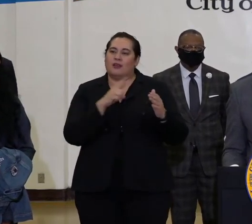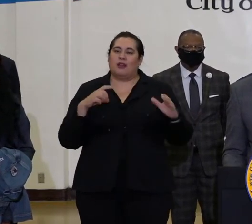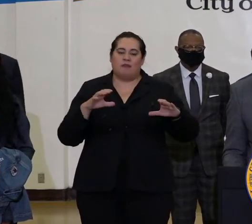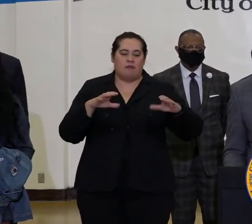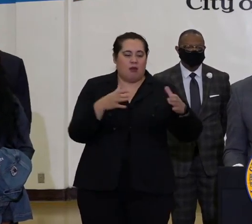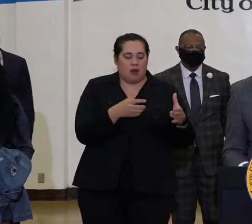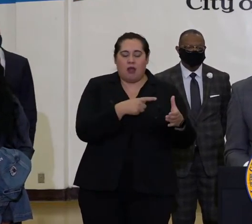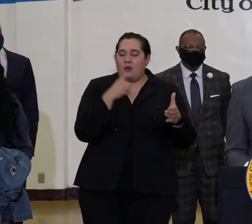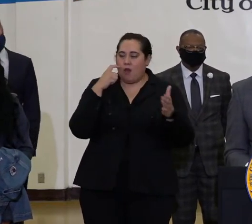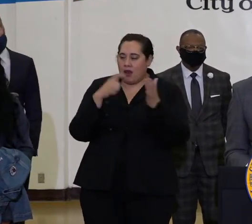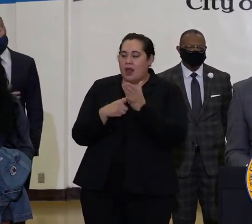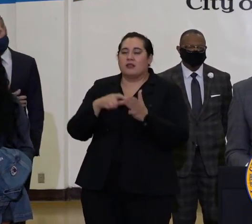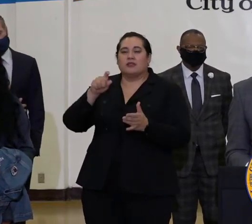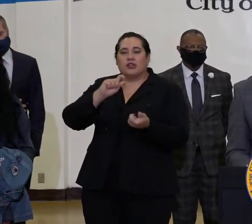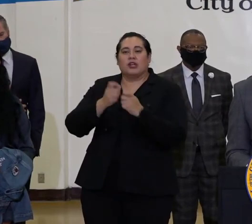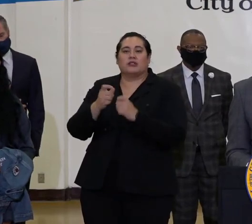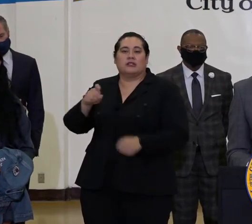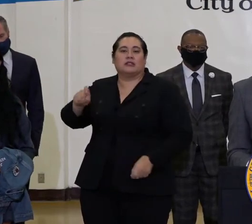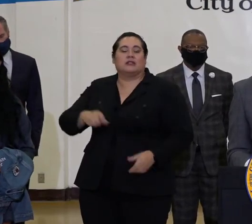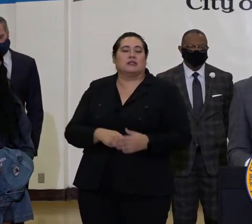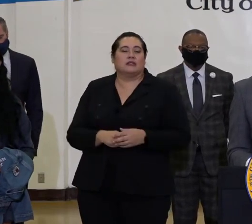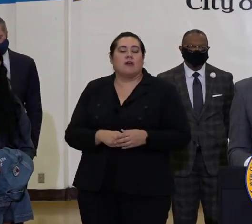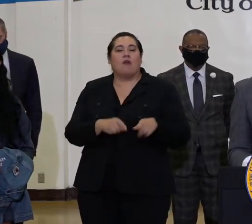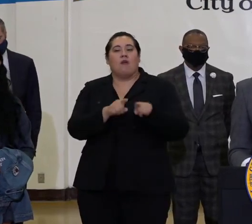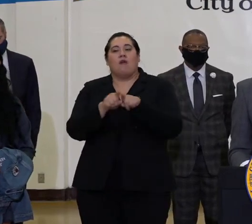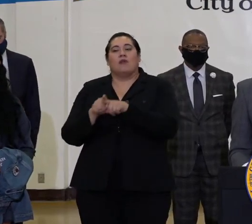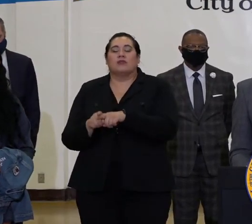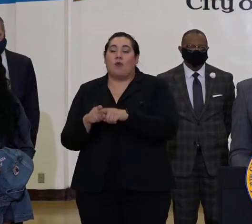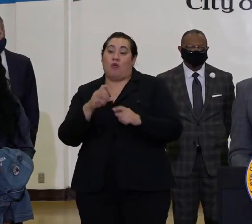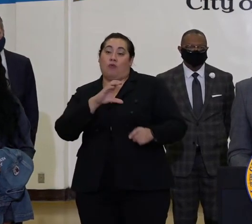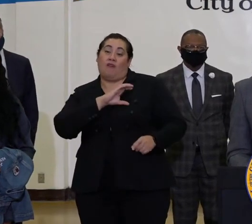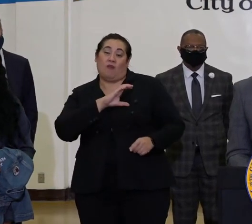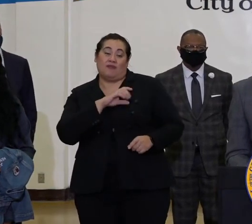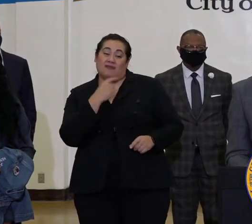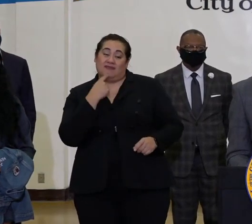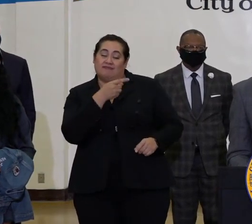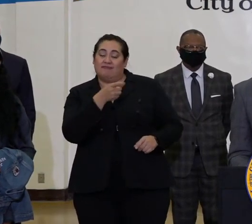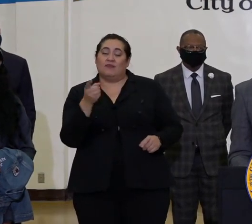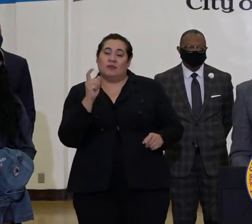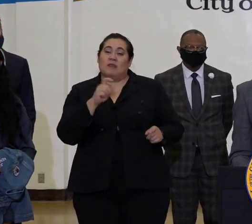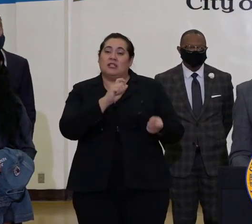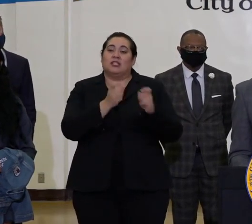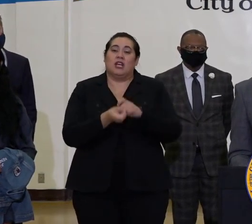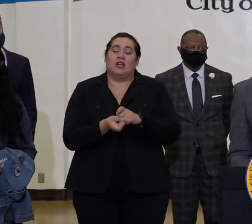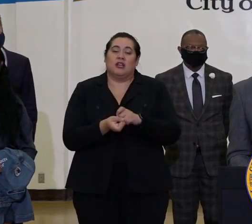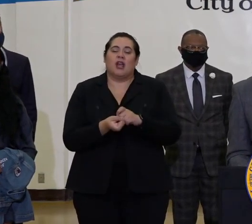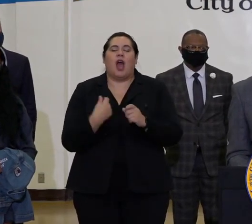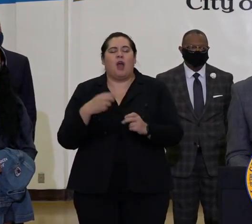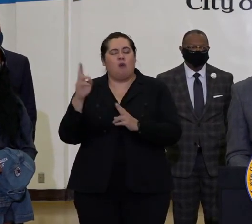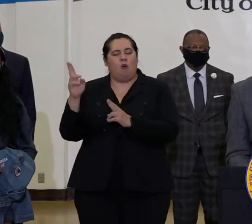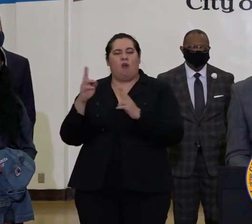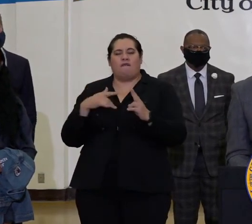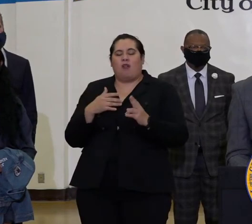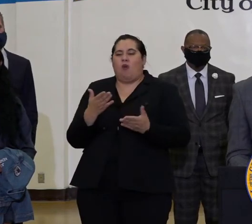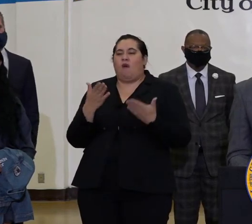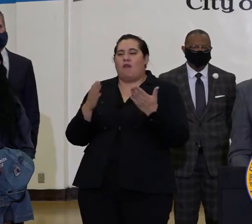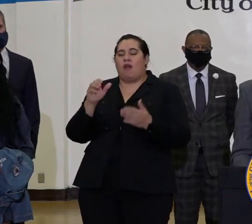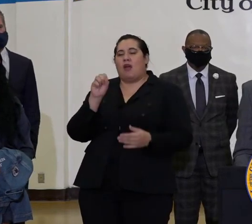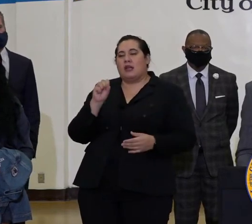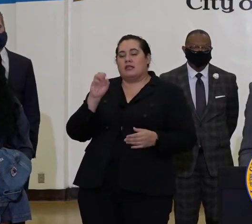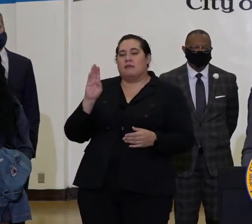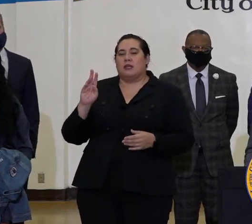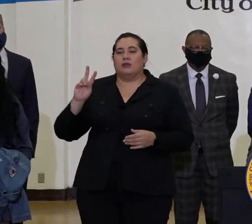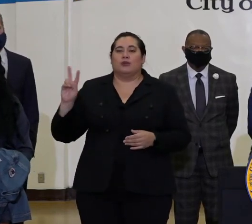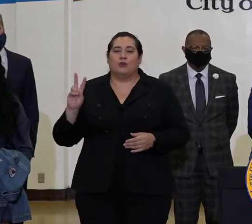body who recognizes that change is needed in law enforcement. I'm honored to author SB 2,